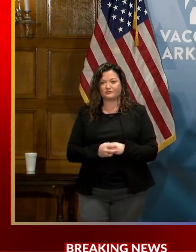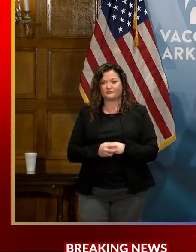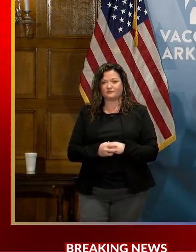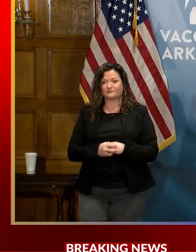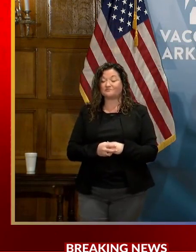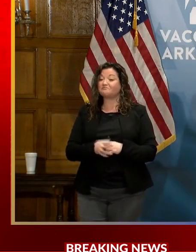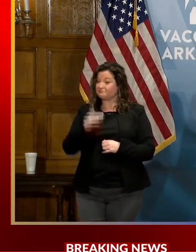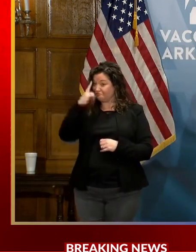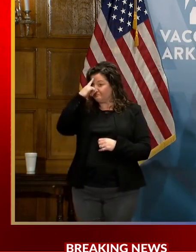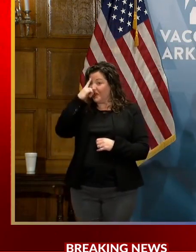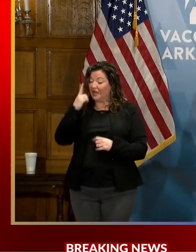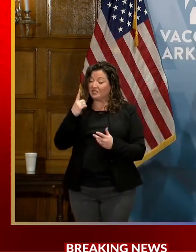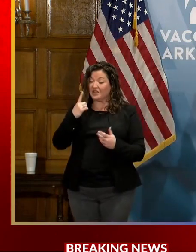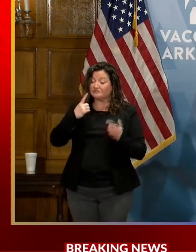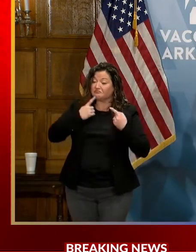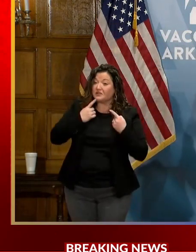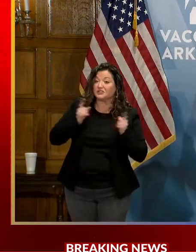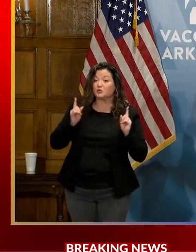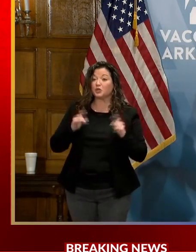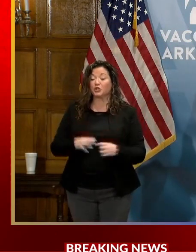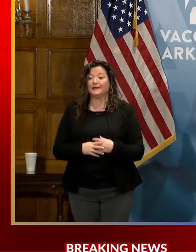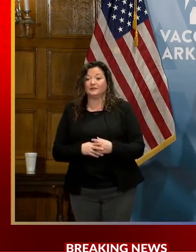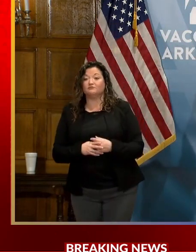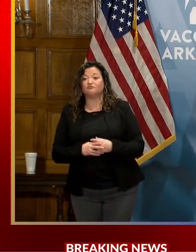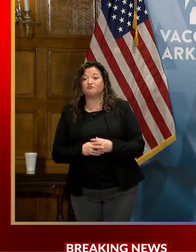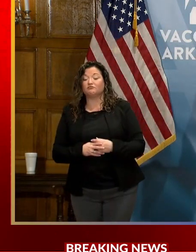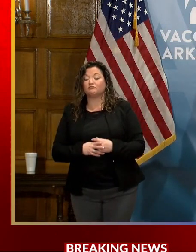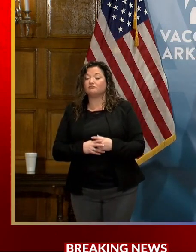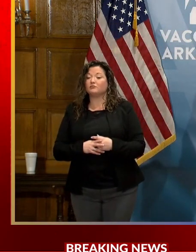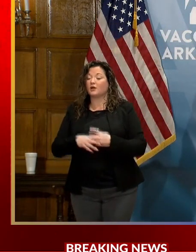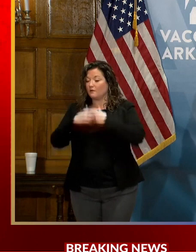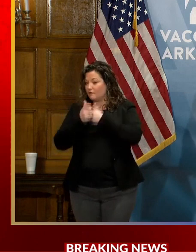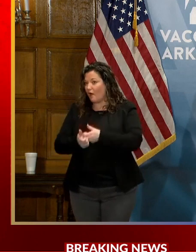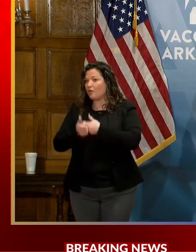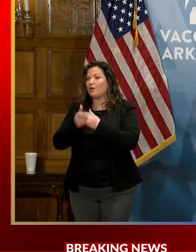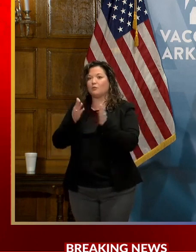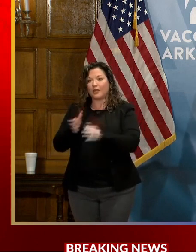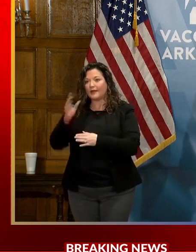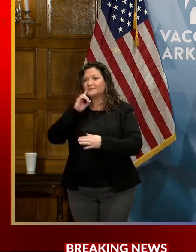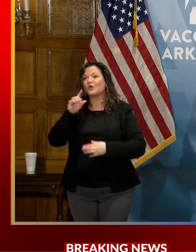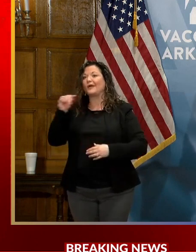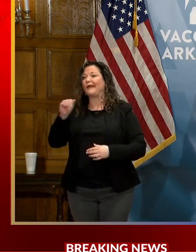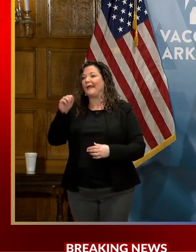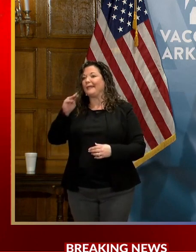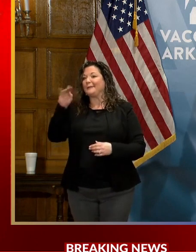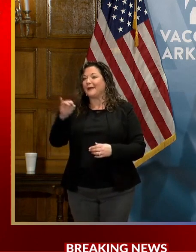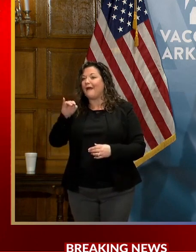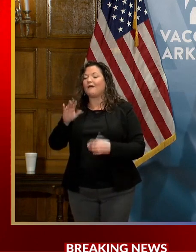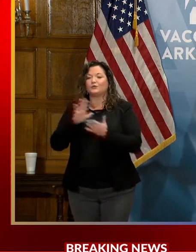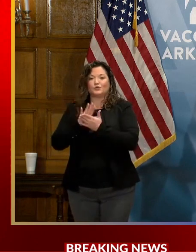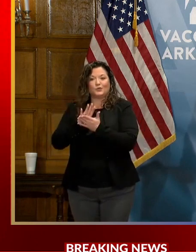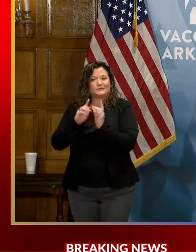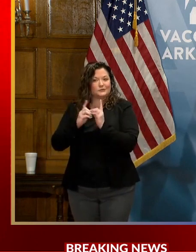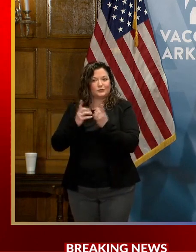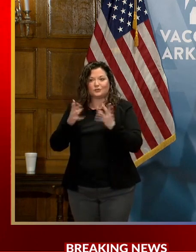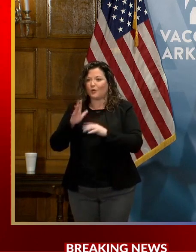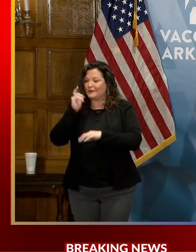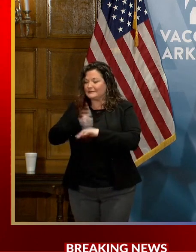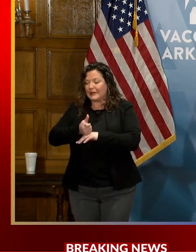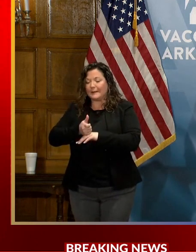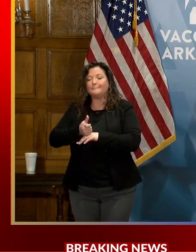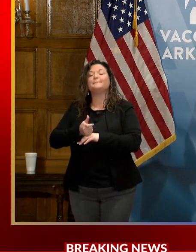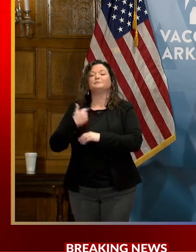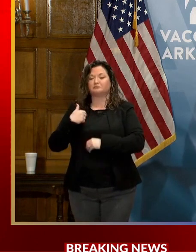I think it's working. I think in conjunction with the plans for AMI that districts have already put in place, we